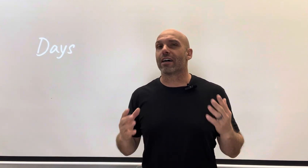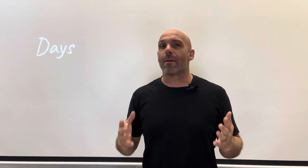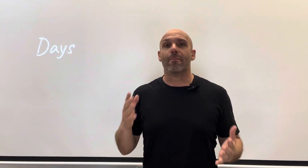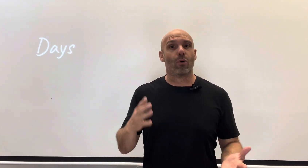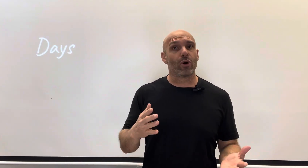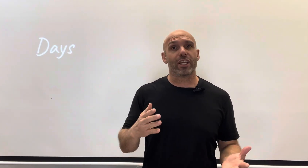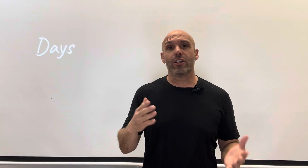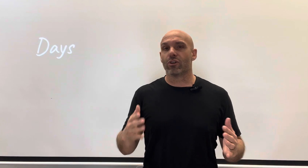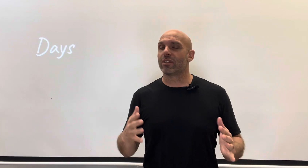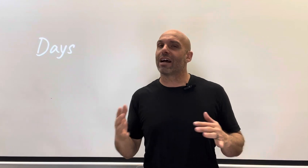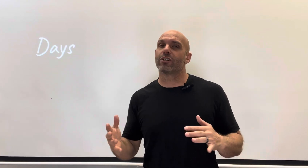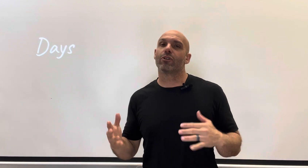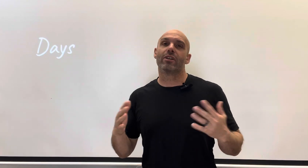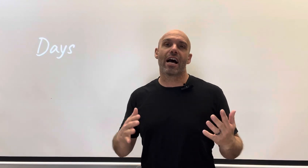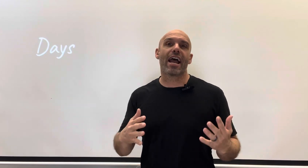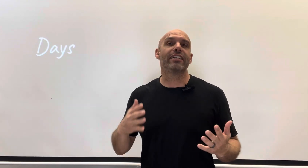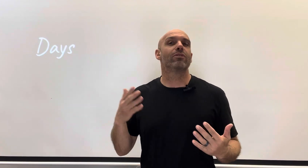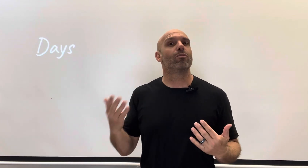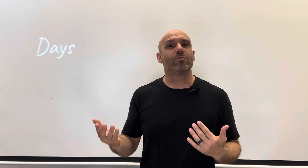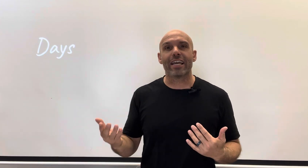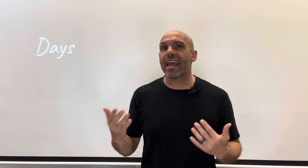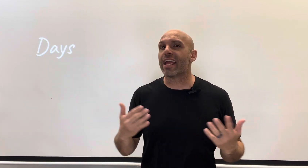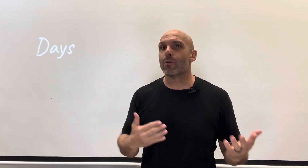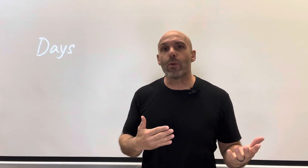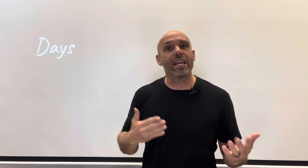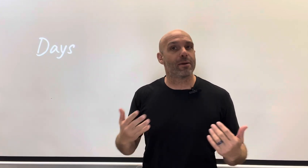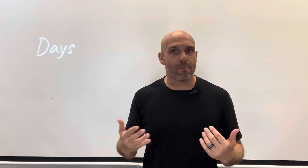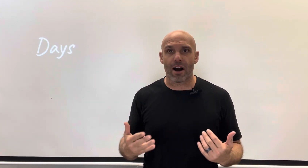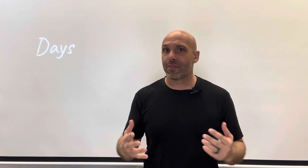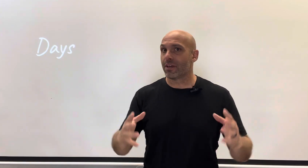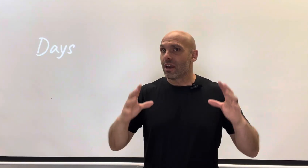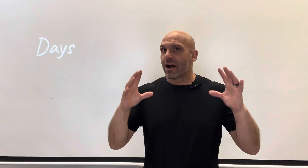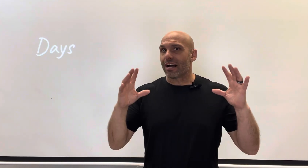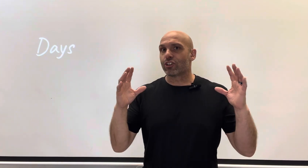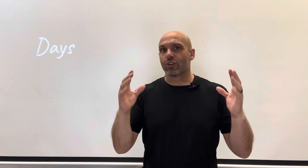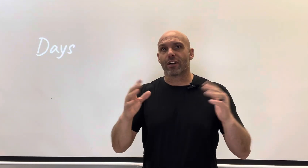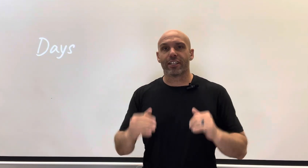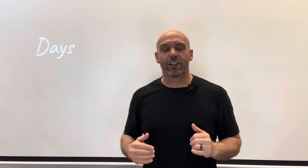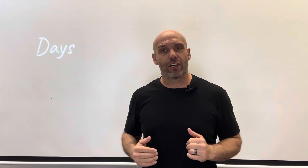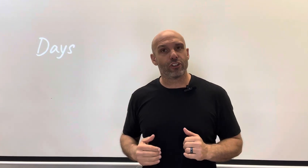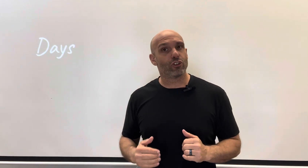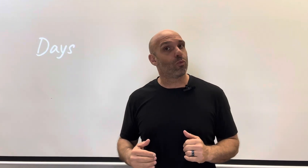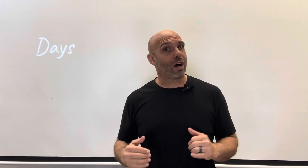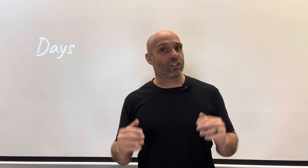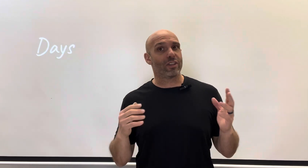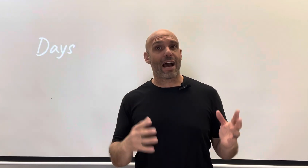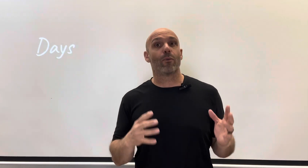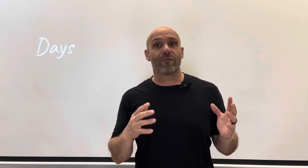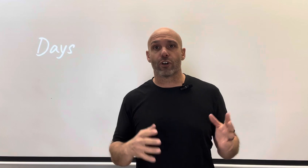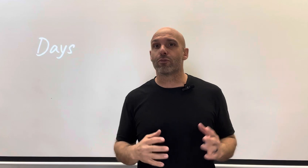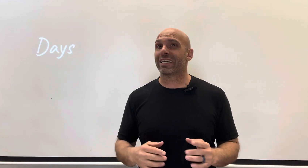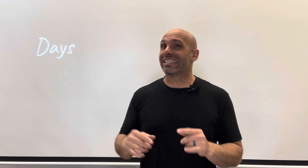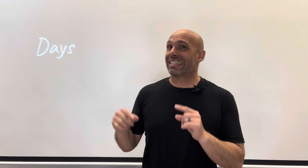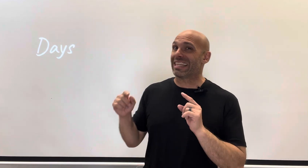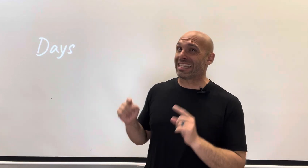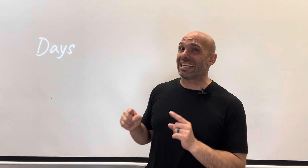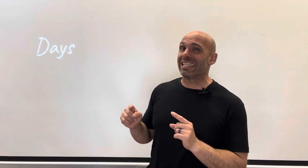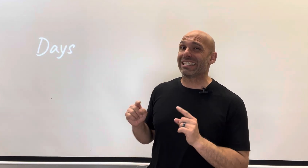taught morning, noon, afternoon, night, day, week, month. I strongly encourage you to watch that one first because these